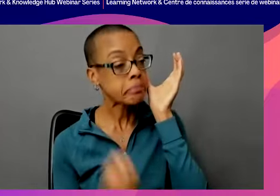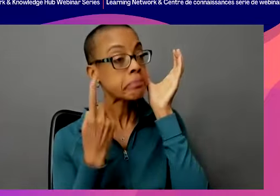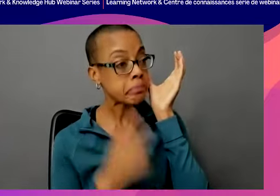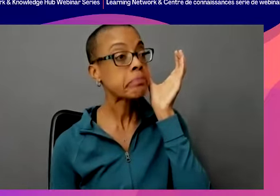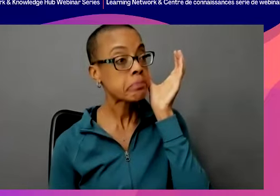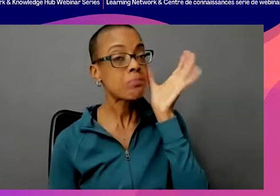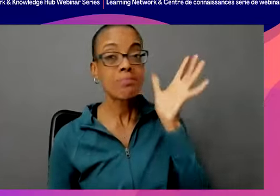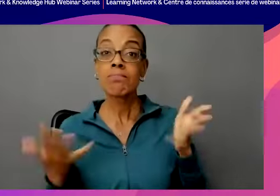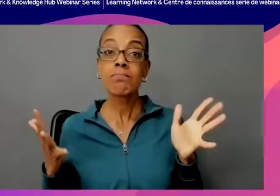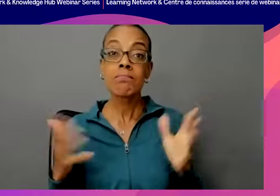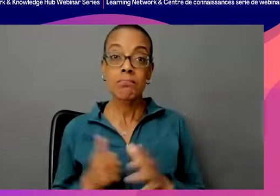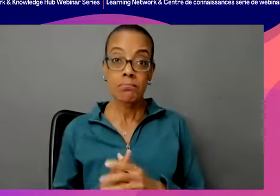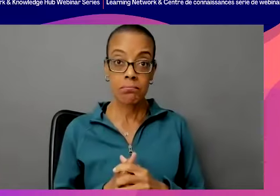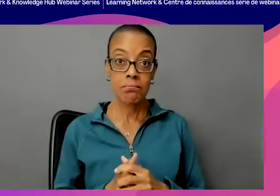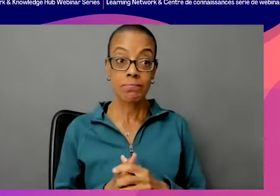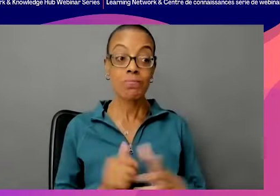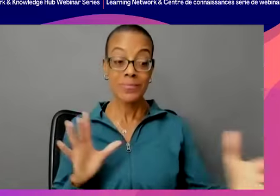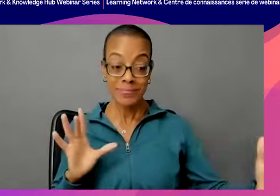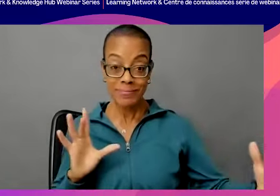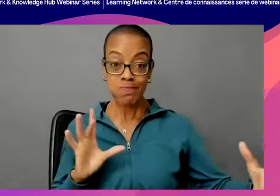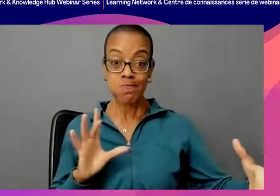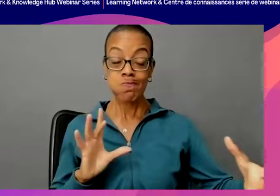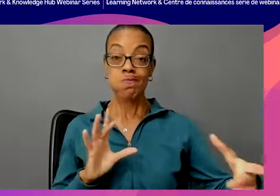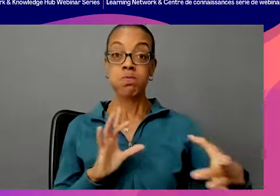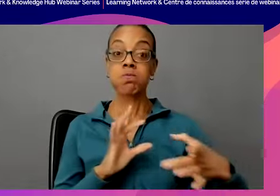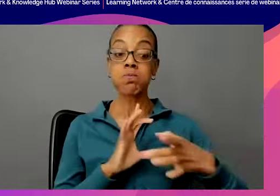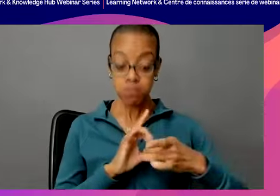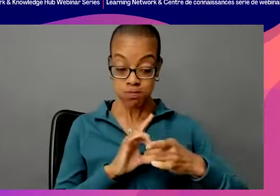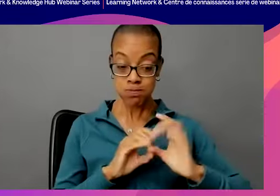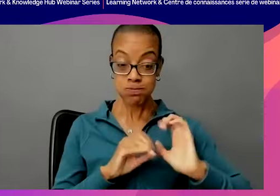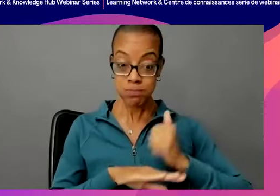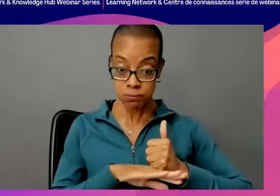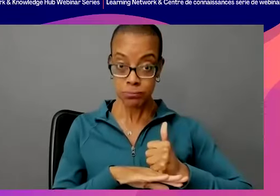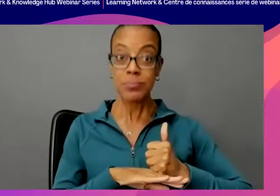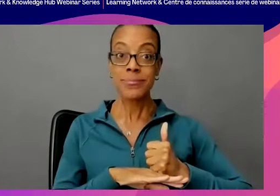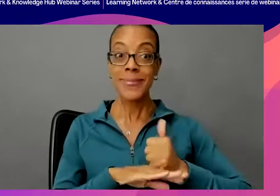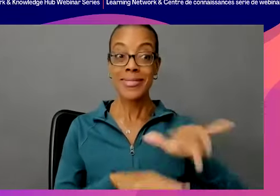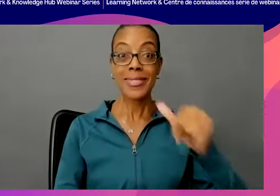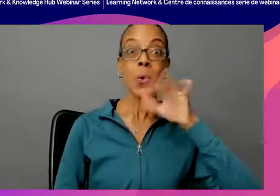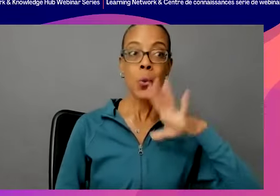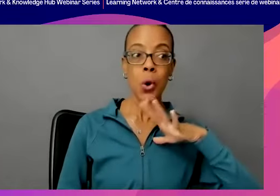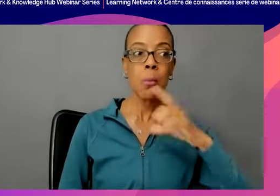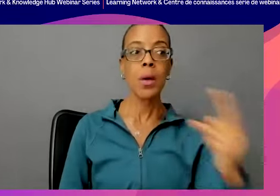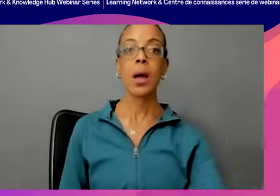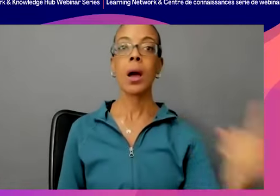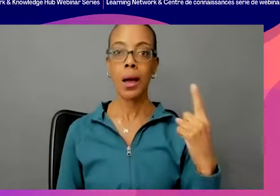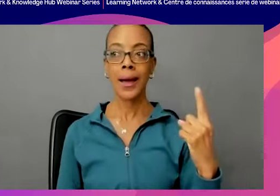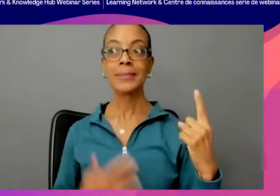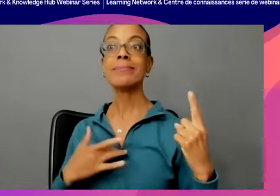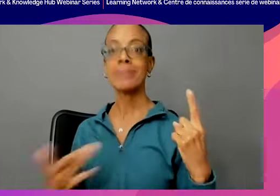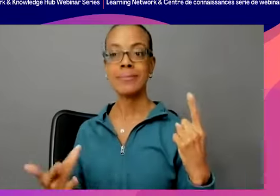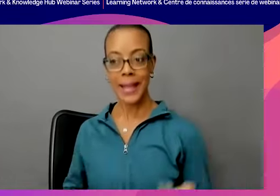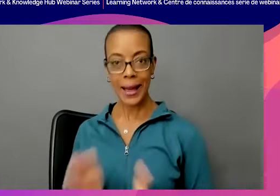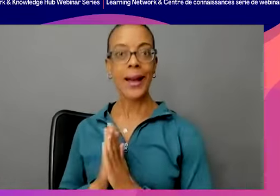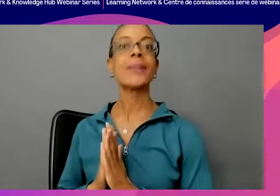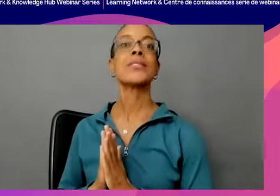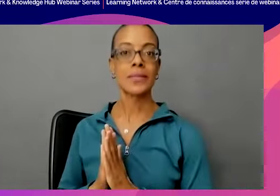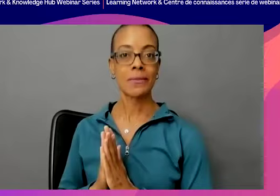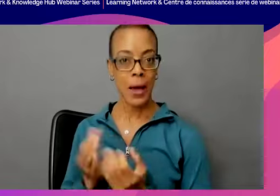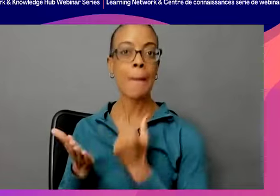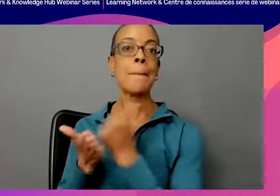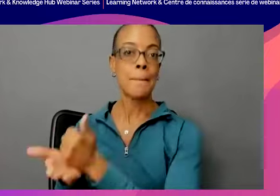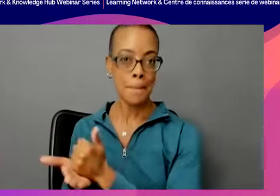when that relationship is formed, she is actually more likely to ask for help when there is that trust built